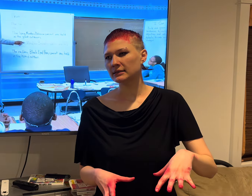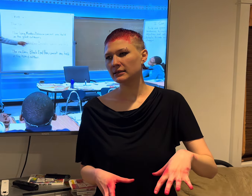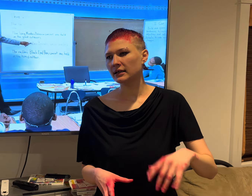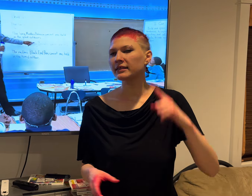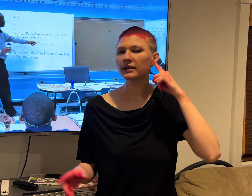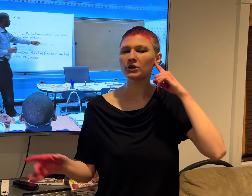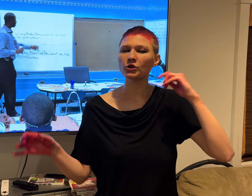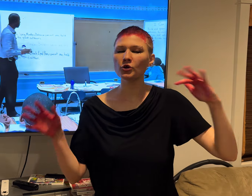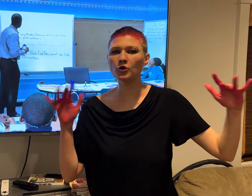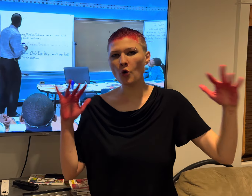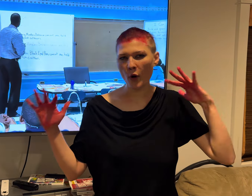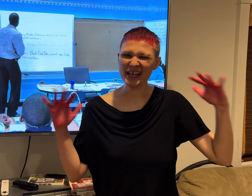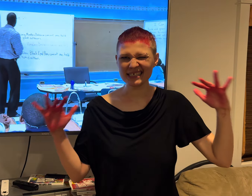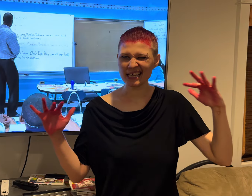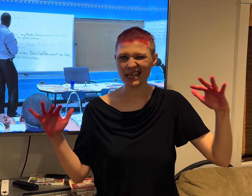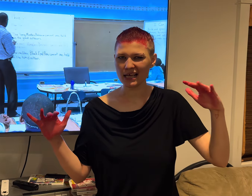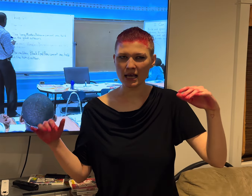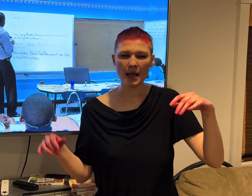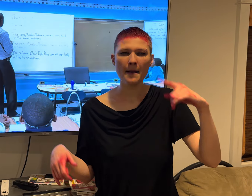behavior concert was held outdoors. The nouns here were what?